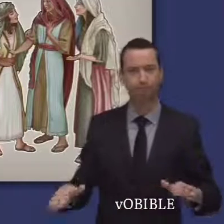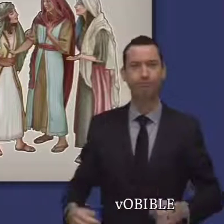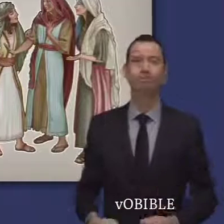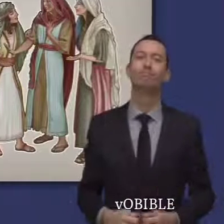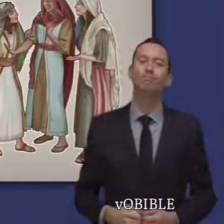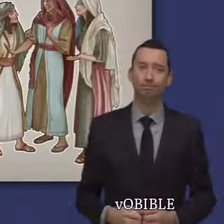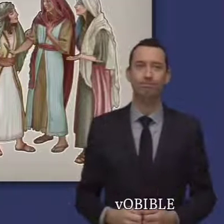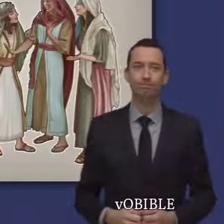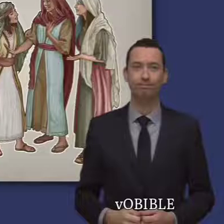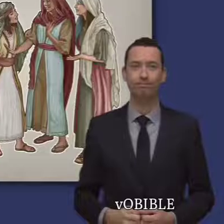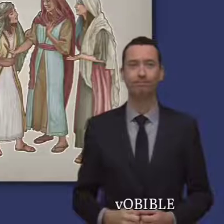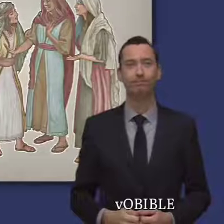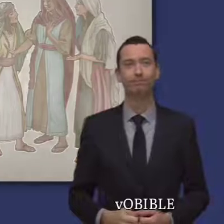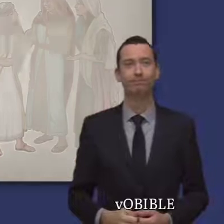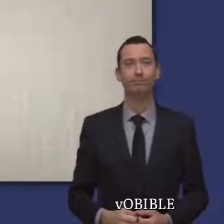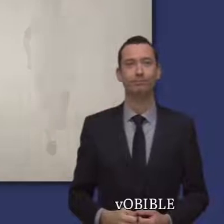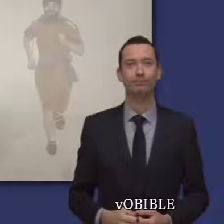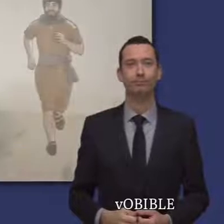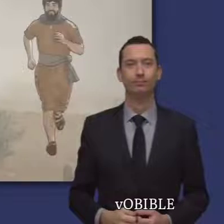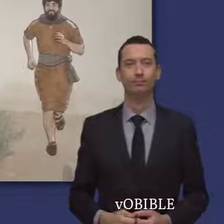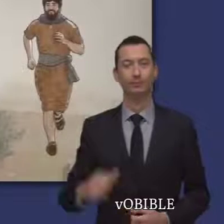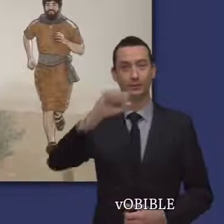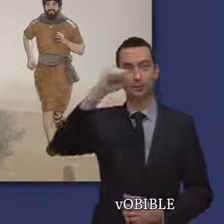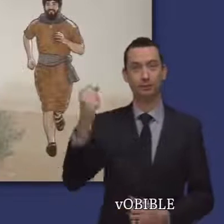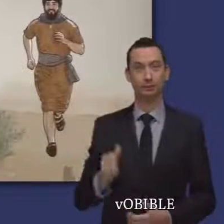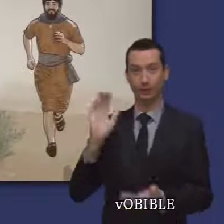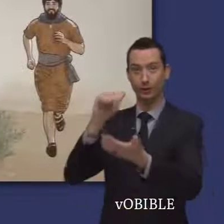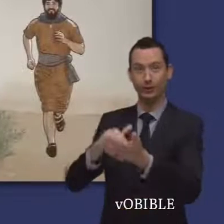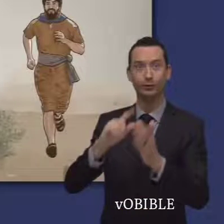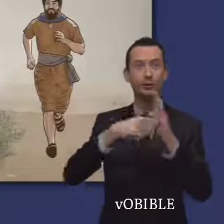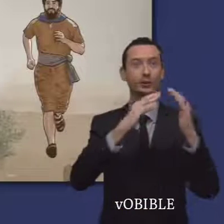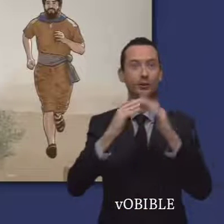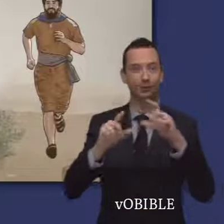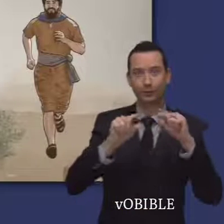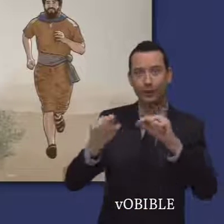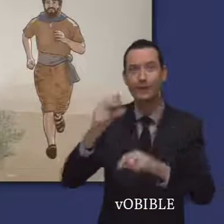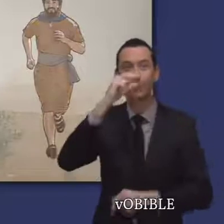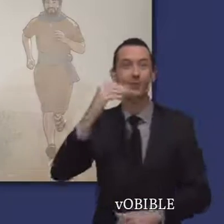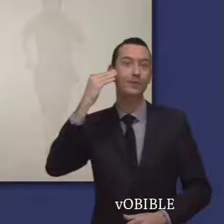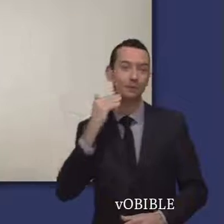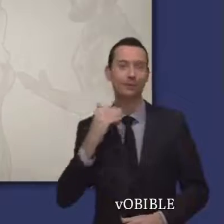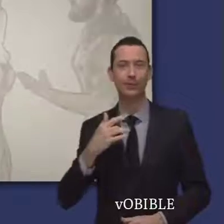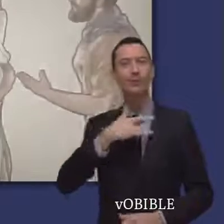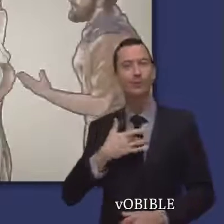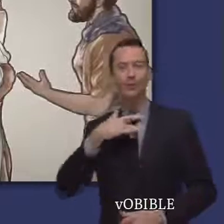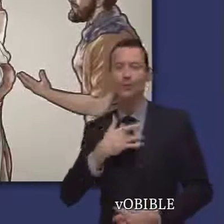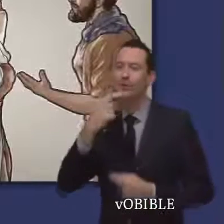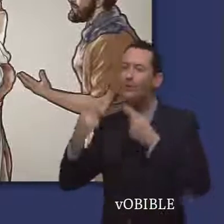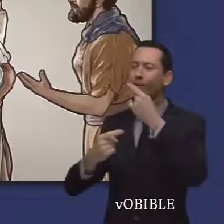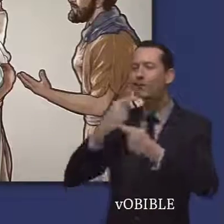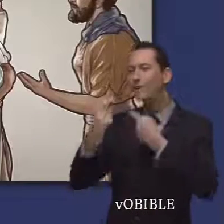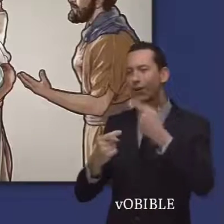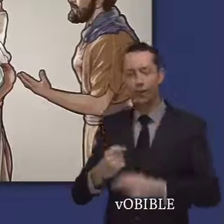to arouse love in her for Solomon. The shepherd follows the Shulamite to Jerusalem and strengthens her with